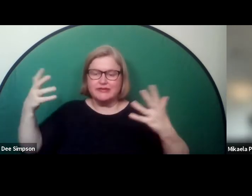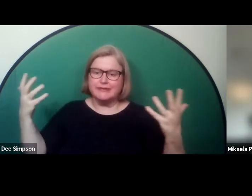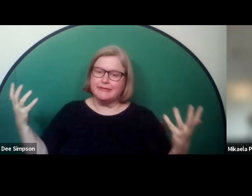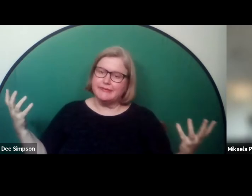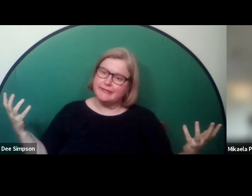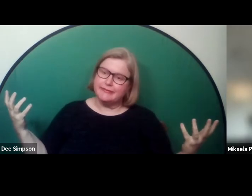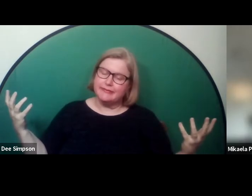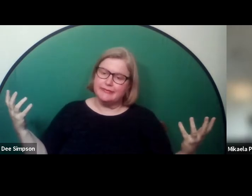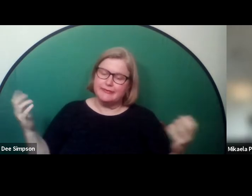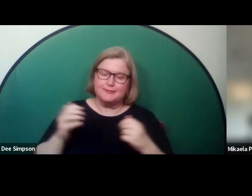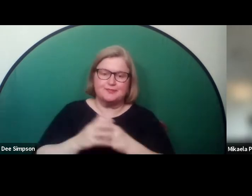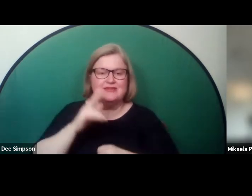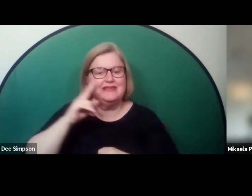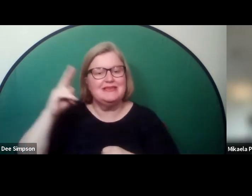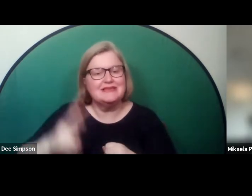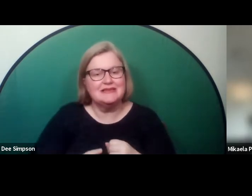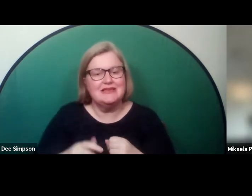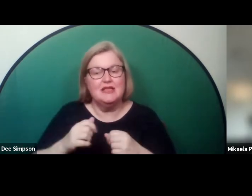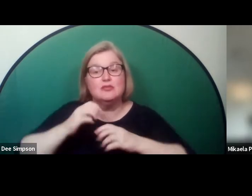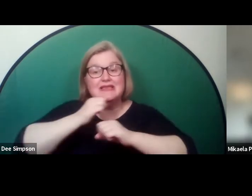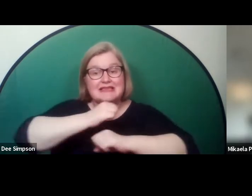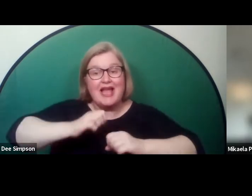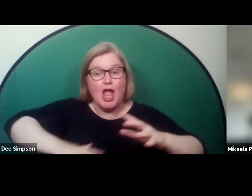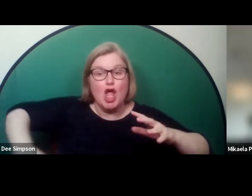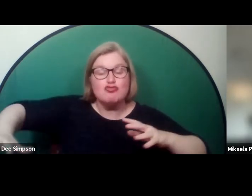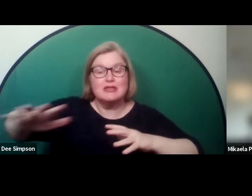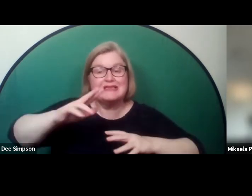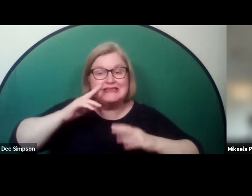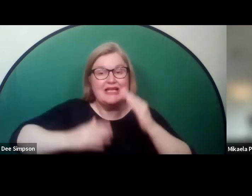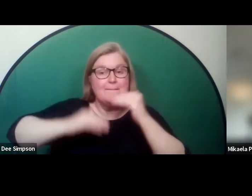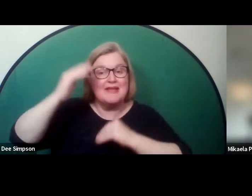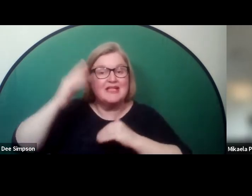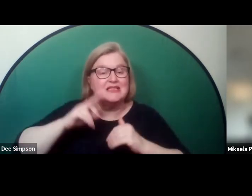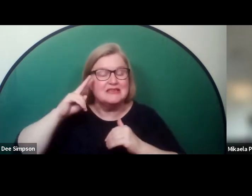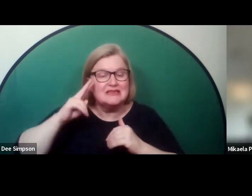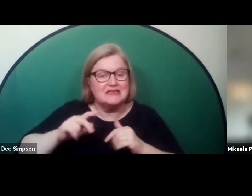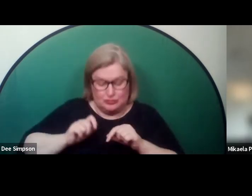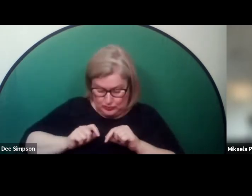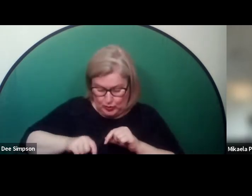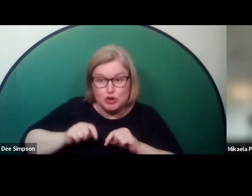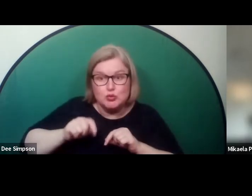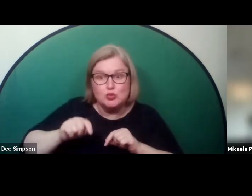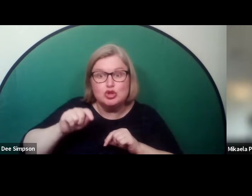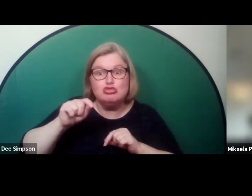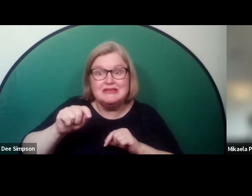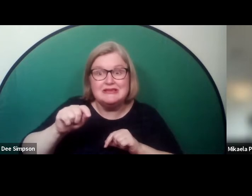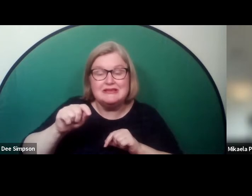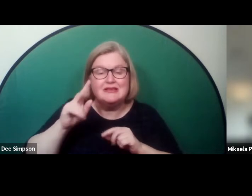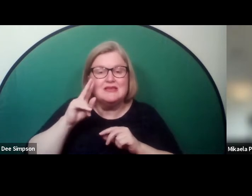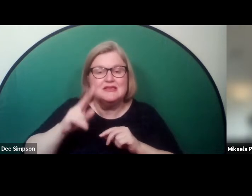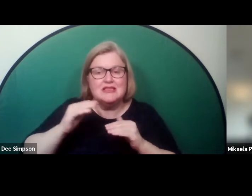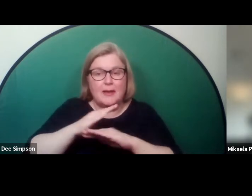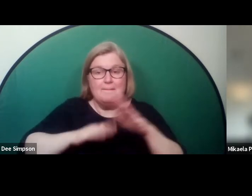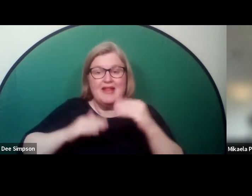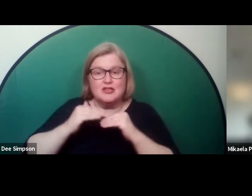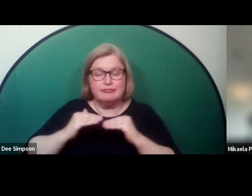in Varanasi shows a huge access barrier. To enter the building, there are 3 narrow steps, as the building is raised up above the ground